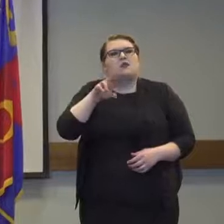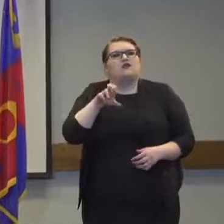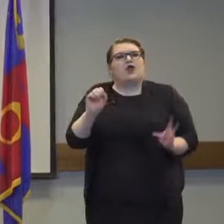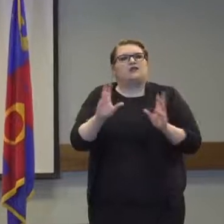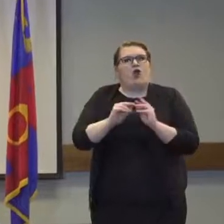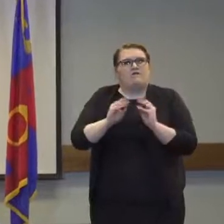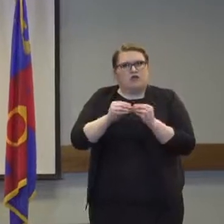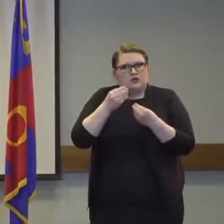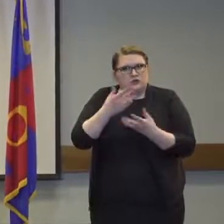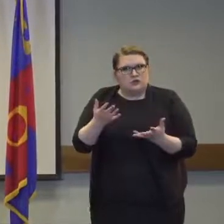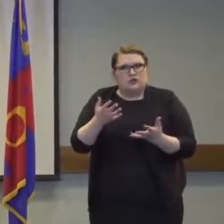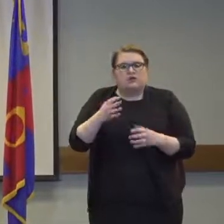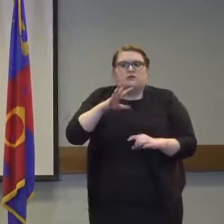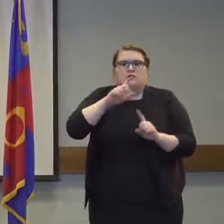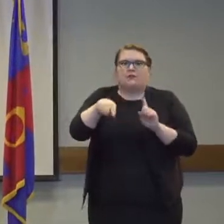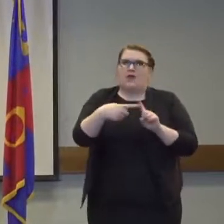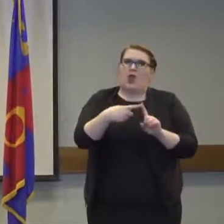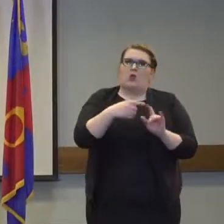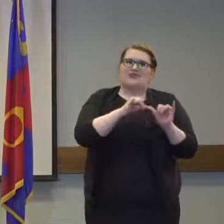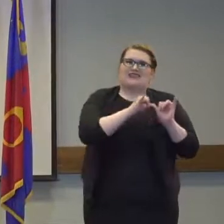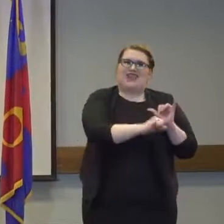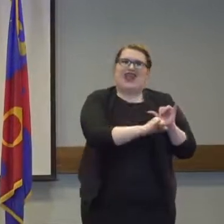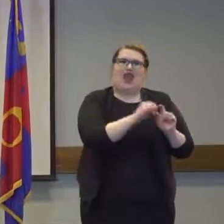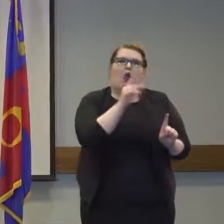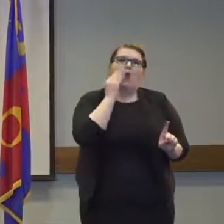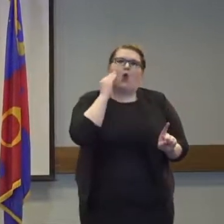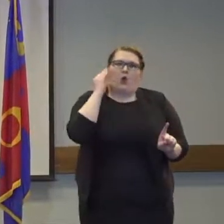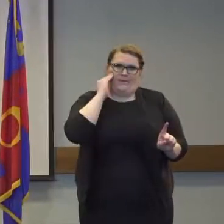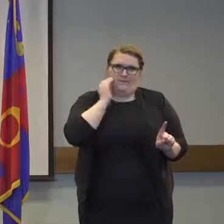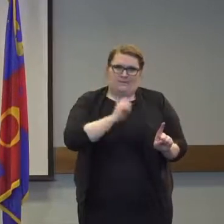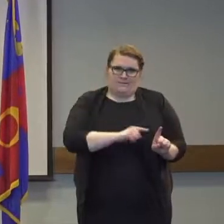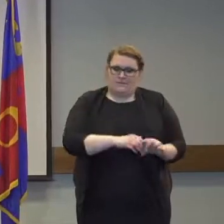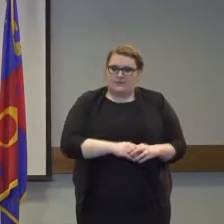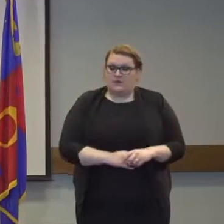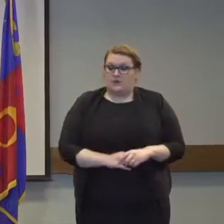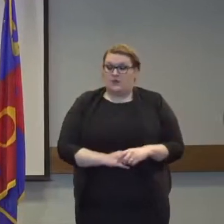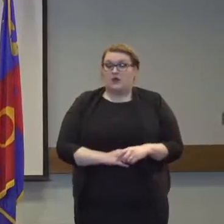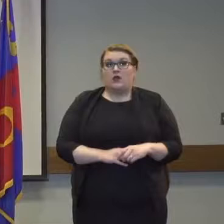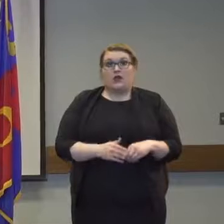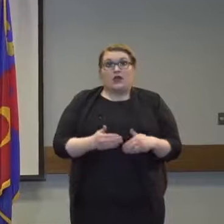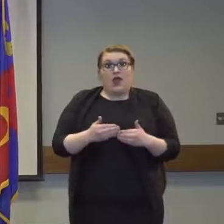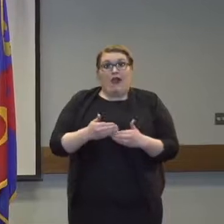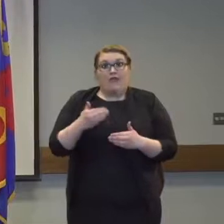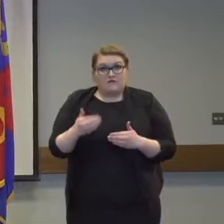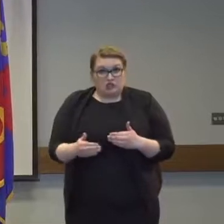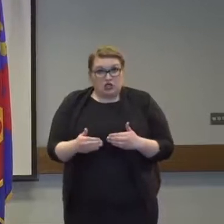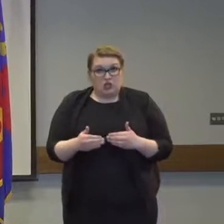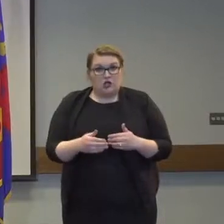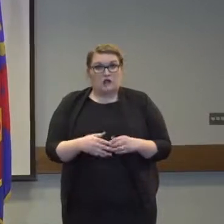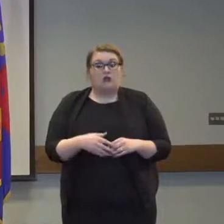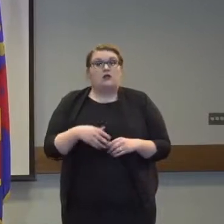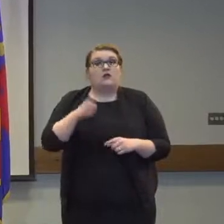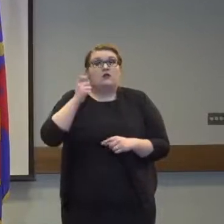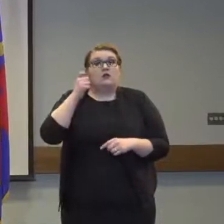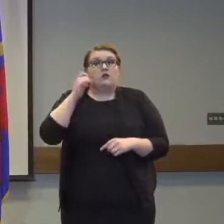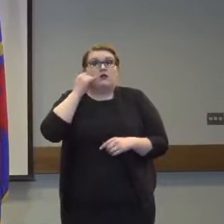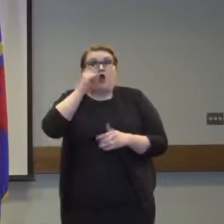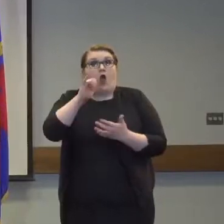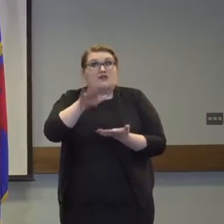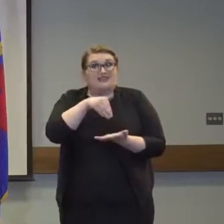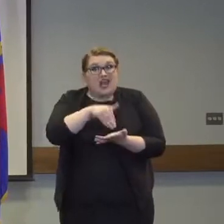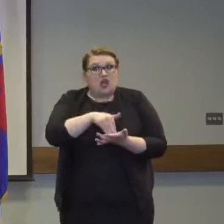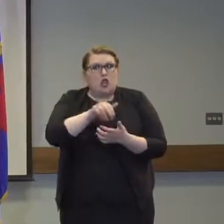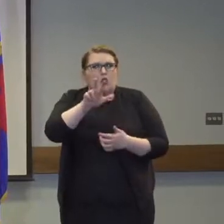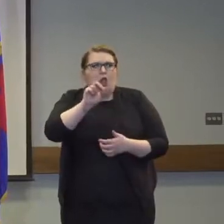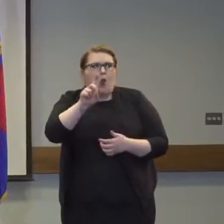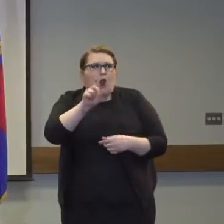the stay-at-home executive order. After that, our 311 call center and many